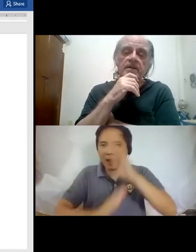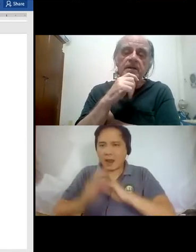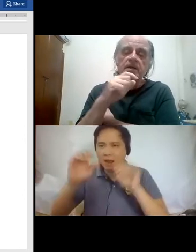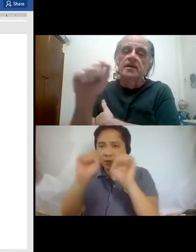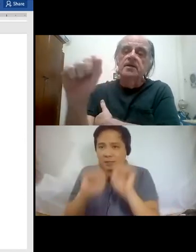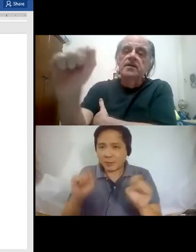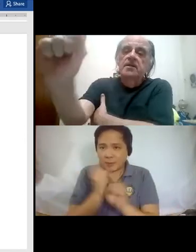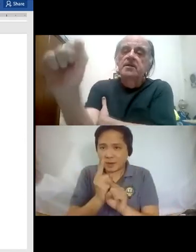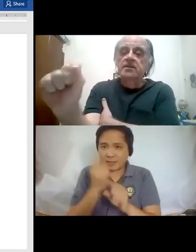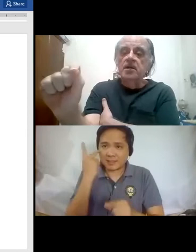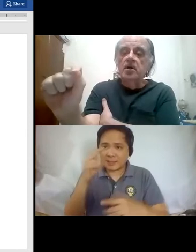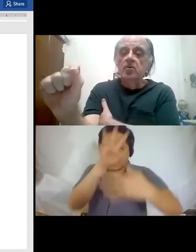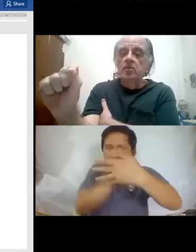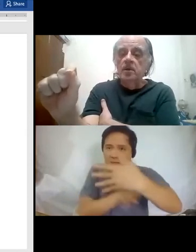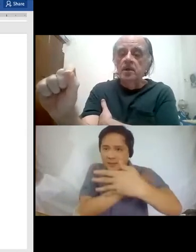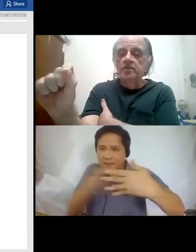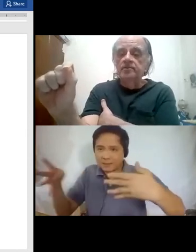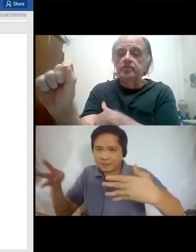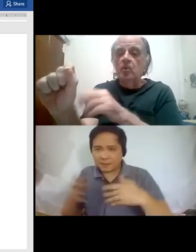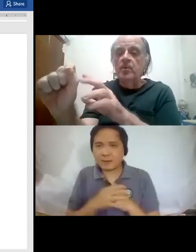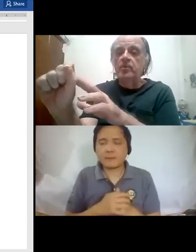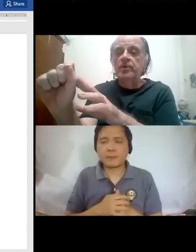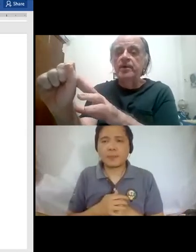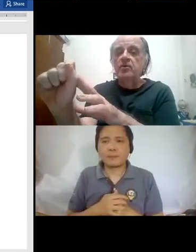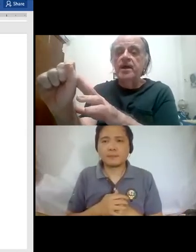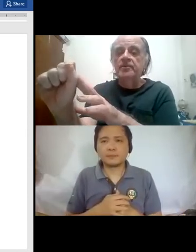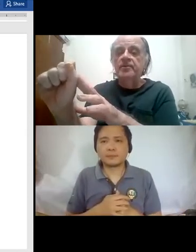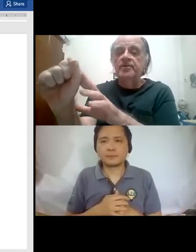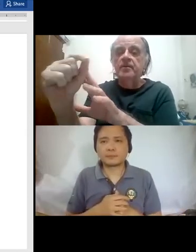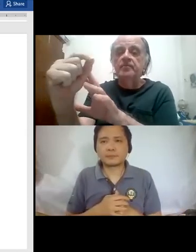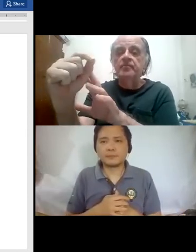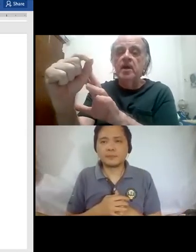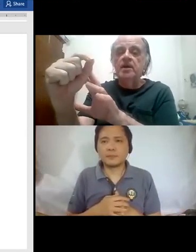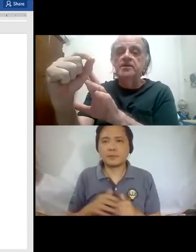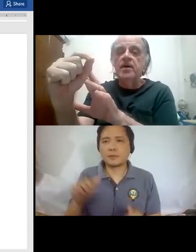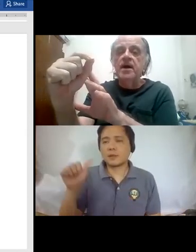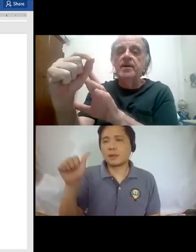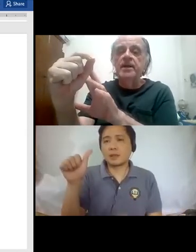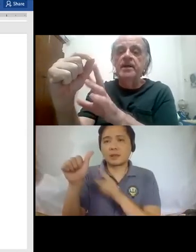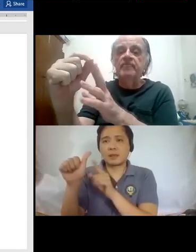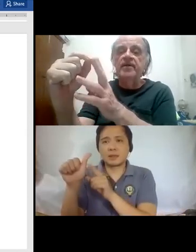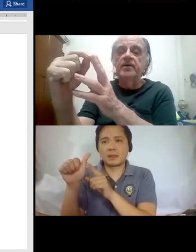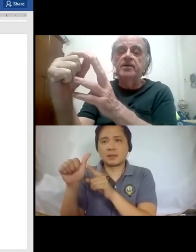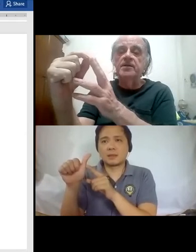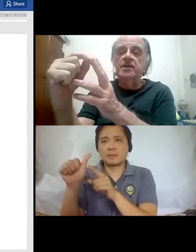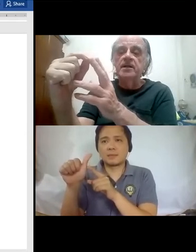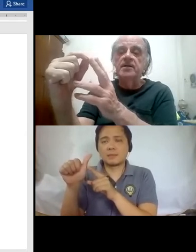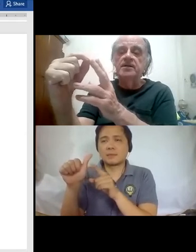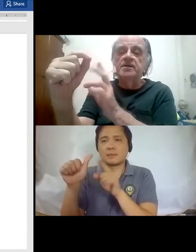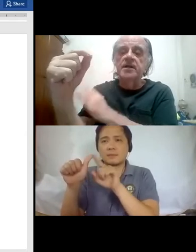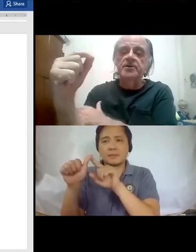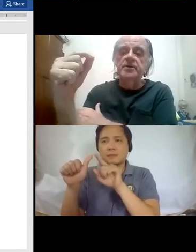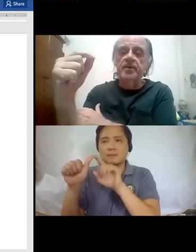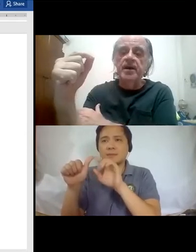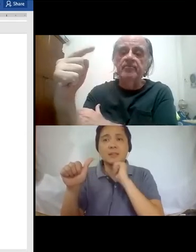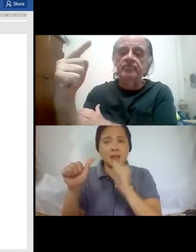Okay? So remember, we don't count the thumb. So how many fingers does